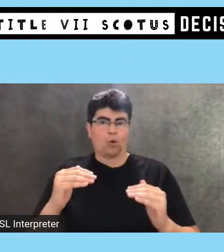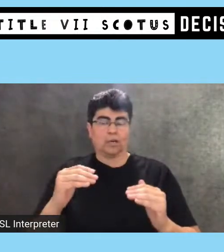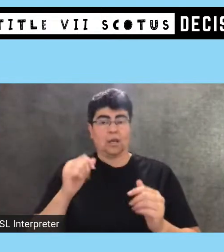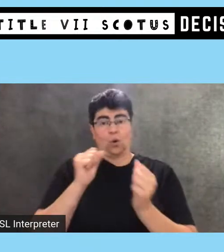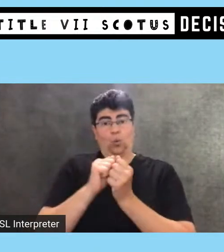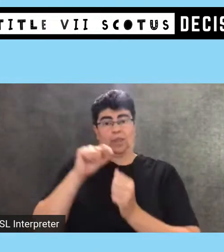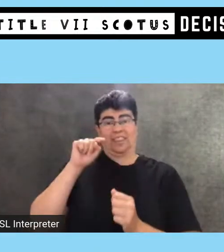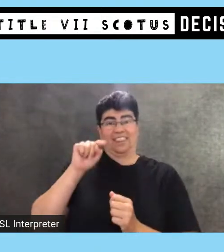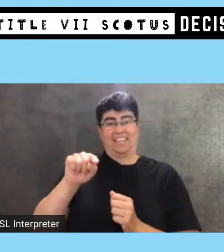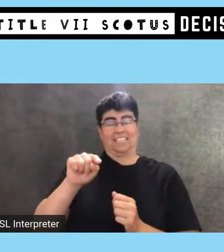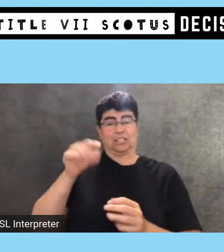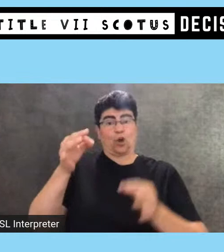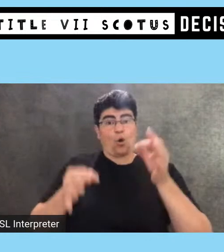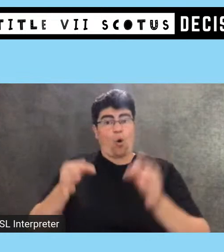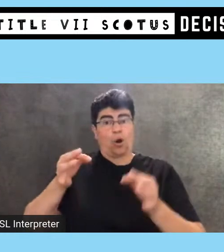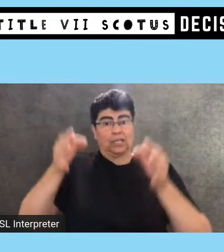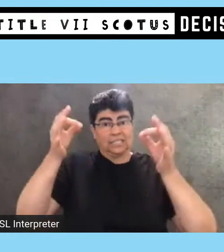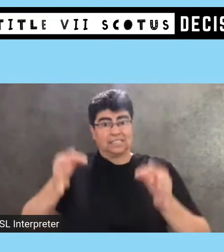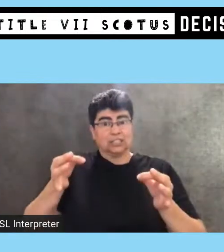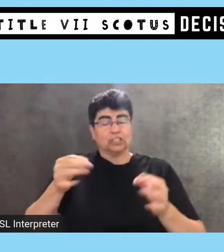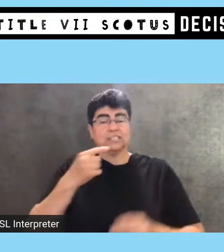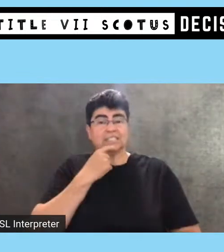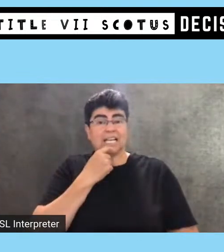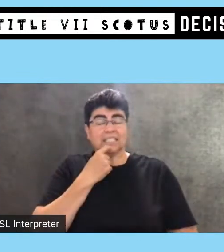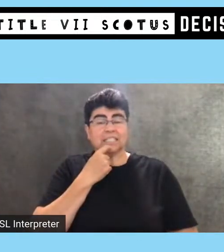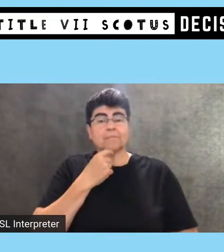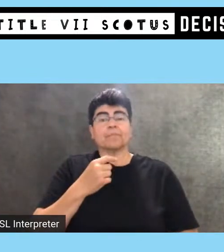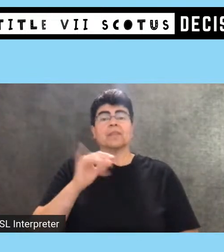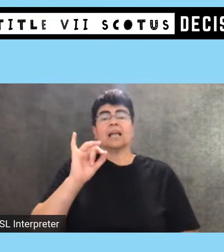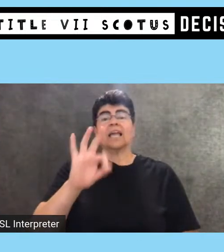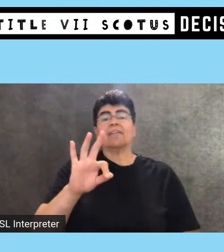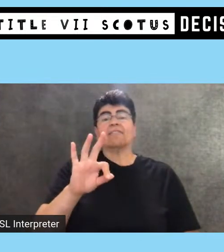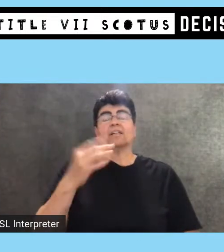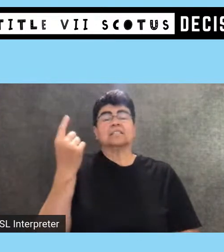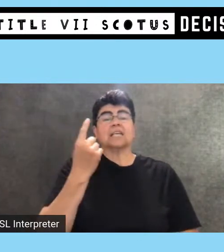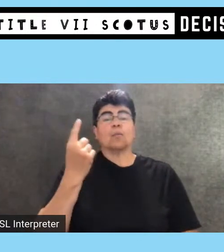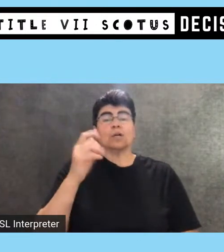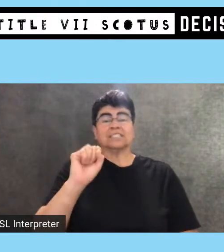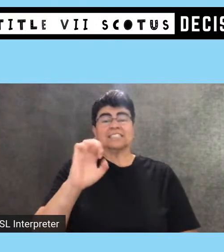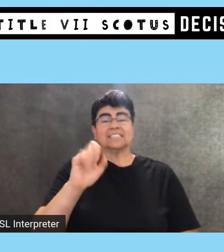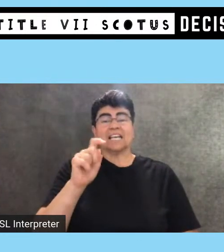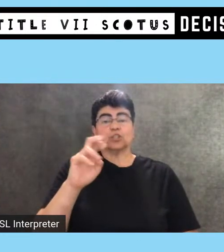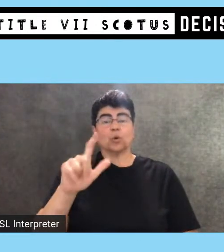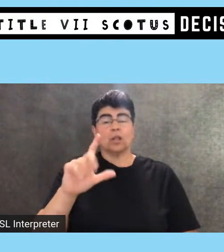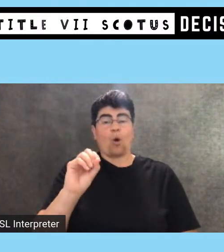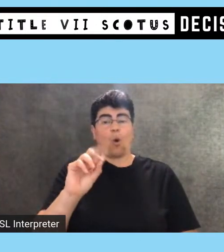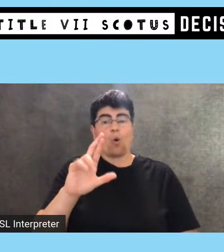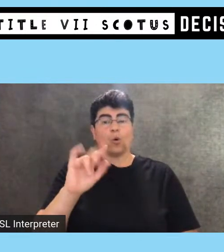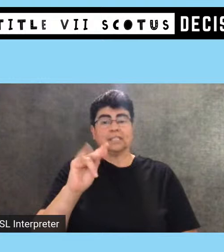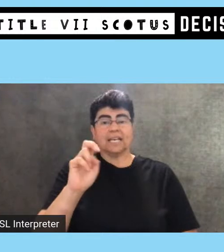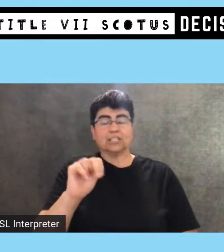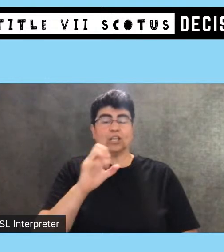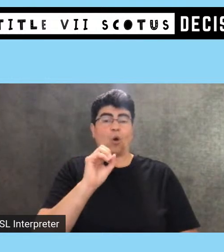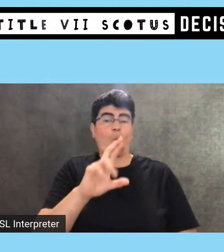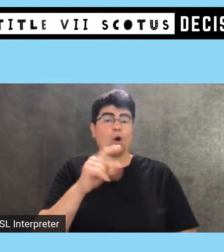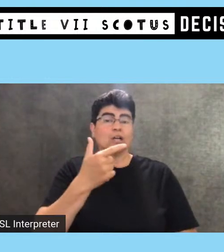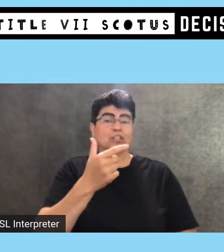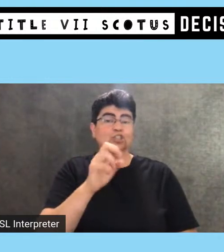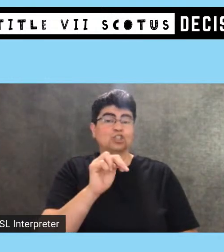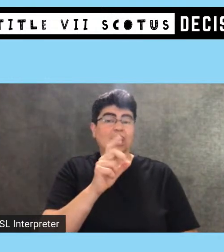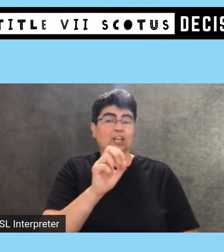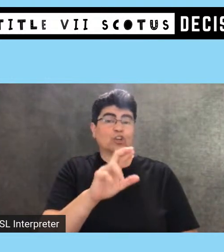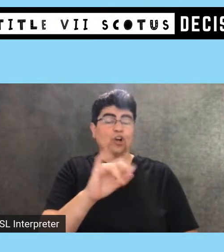this court case is saying is that if someone's sexual orientation or gender identity is any part